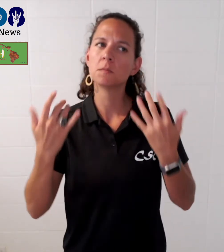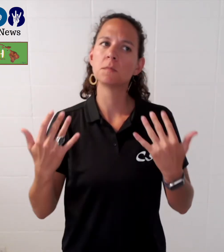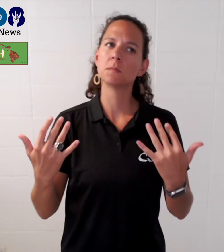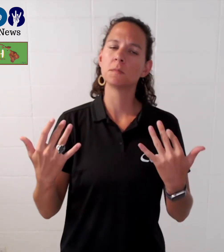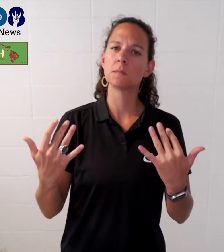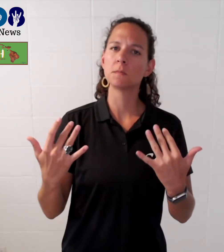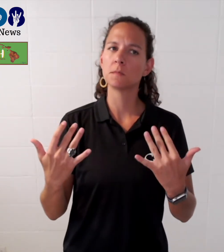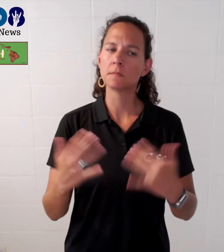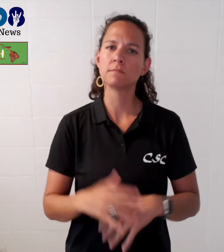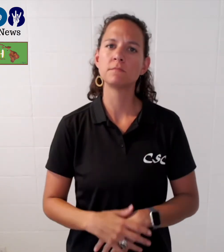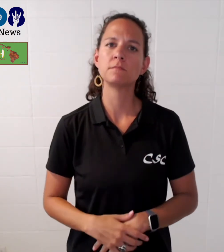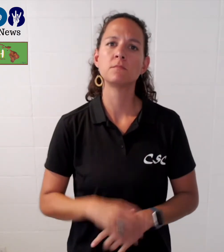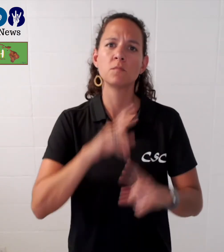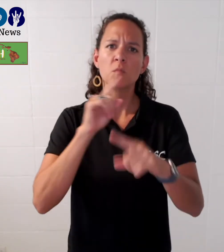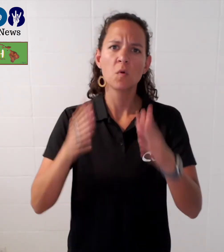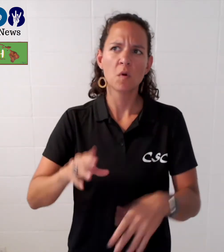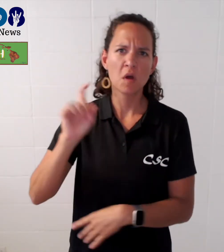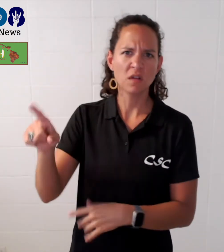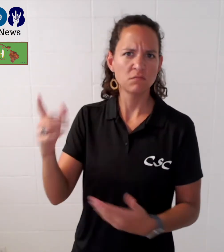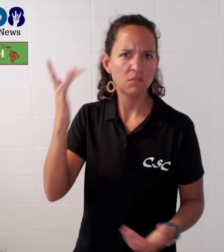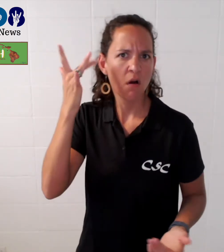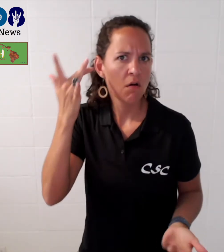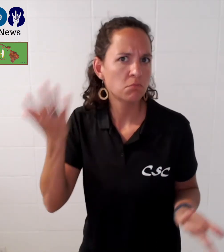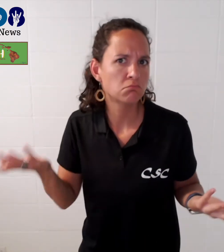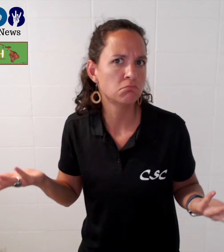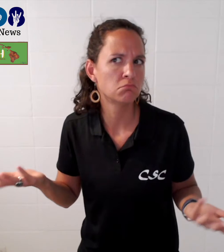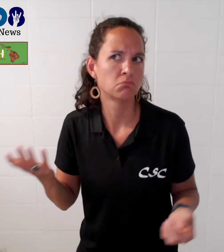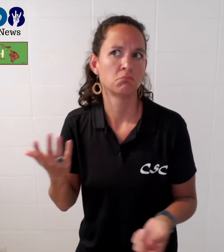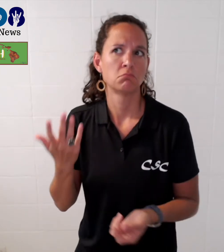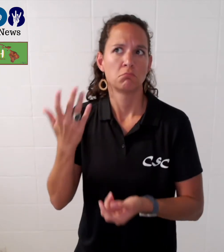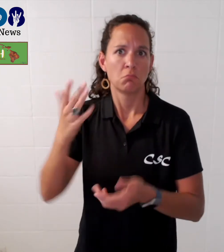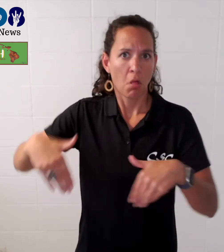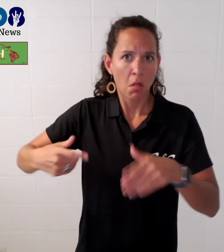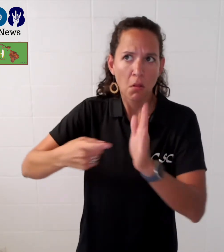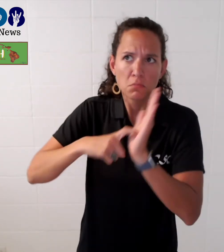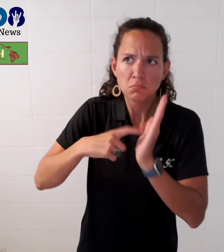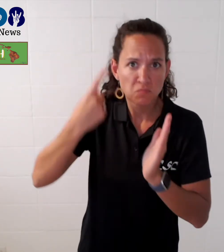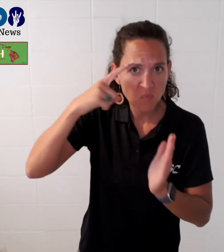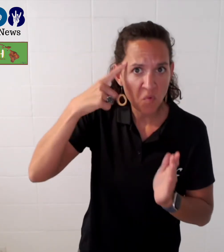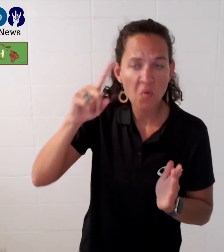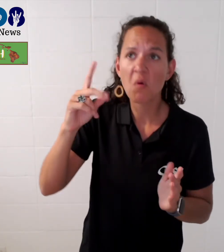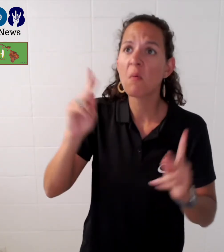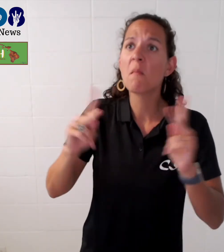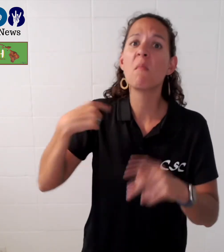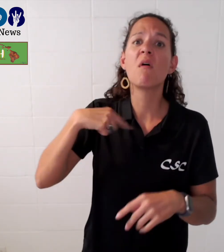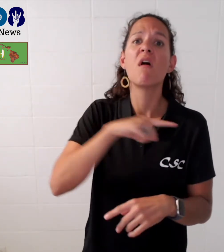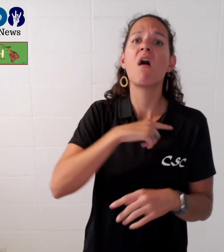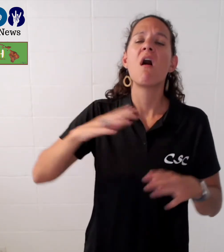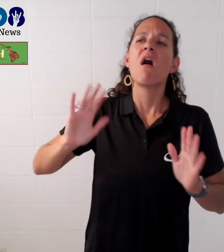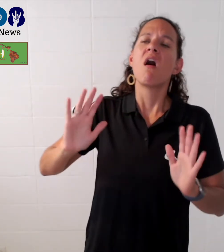not required. We'll just wait. The reporter asked why it hasn't been reinstated. What are you waiting